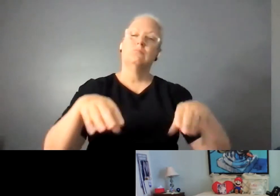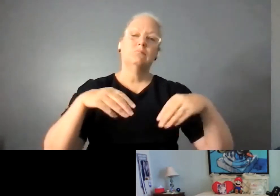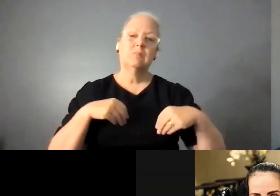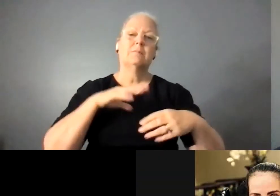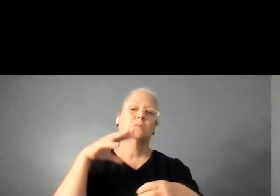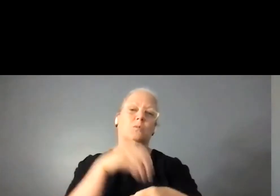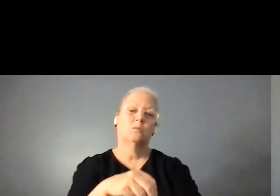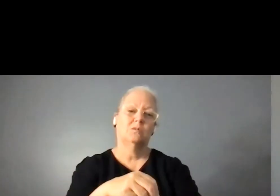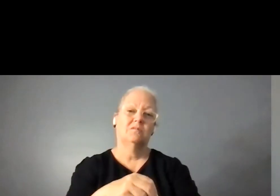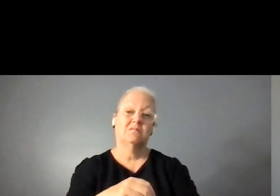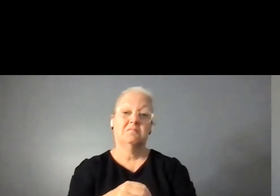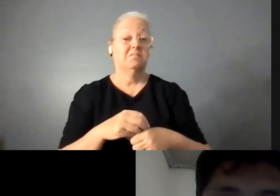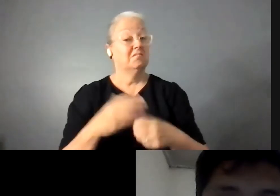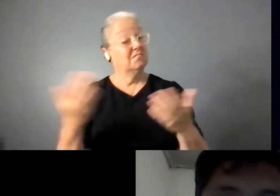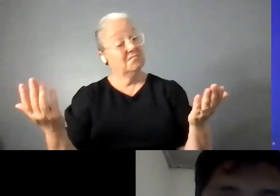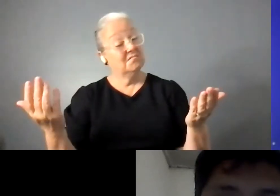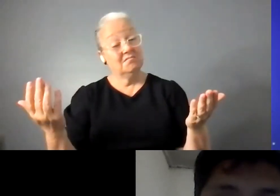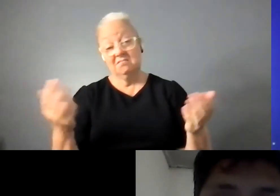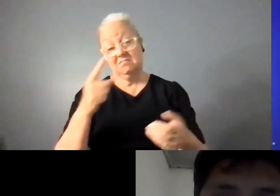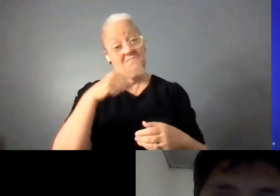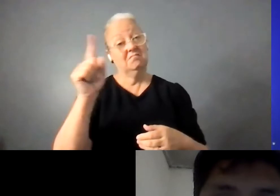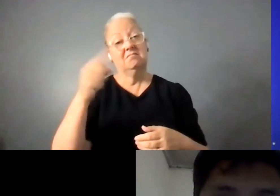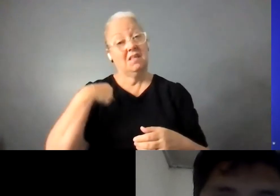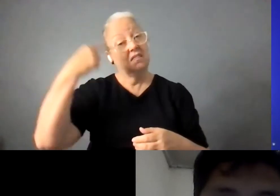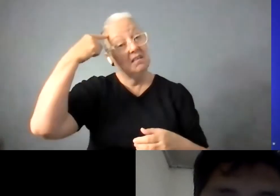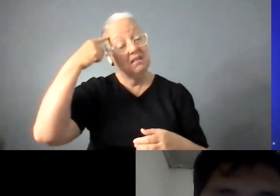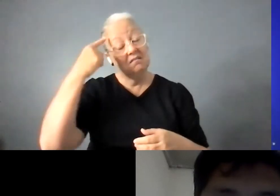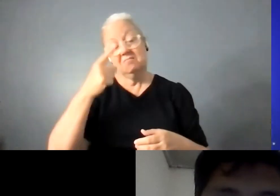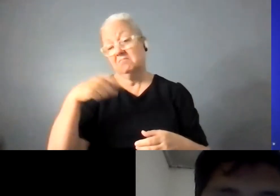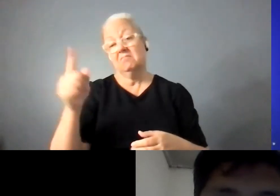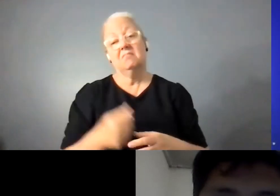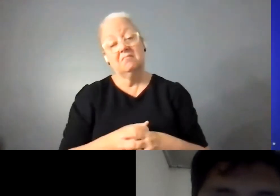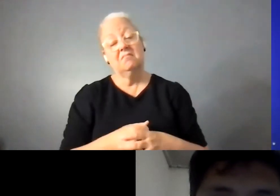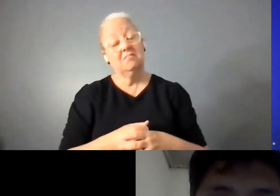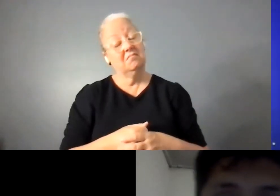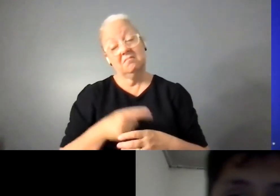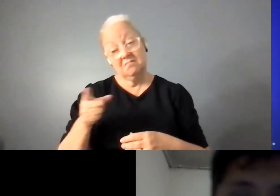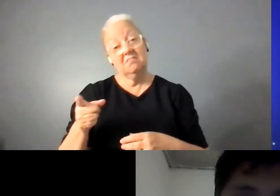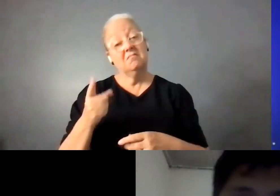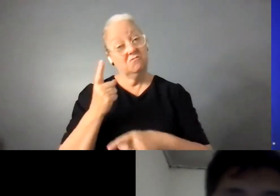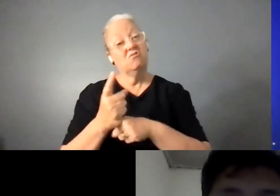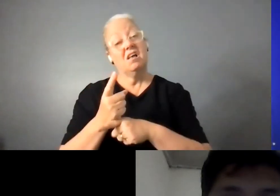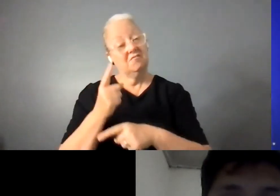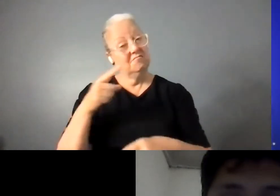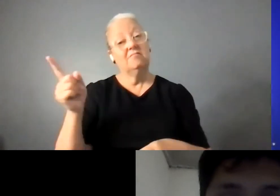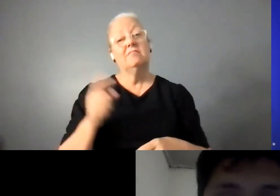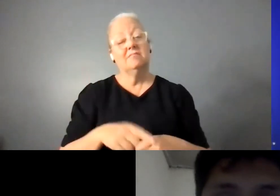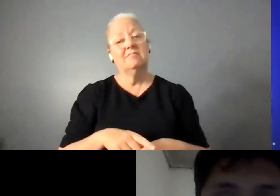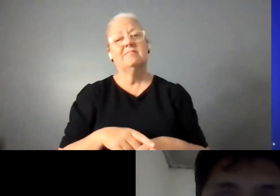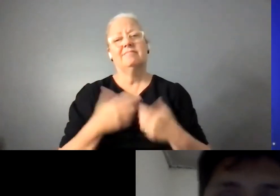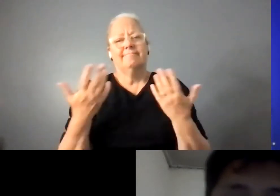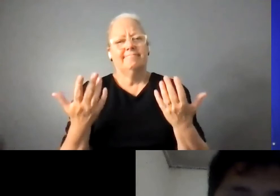That's totally true what you just said. Totally concur what you just said. It's very important. We have to